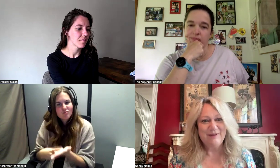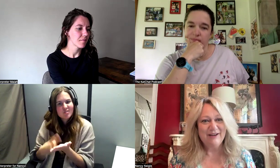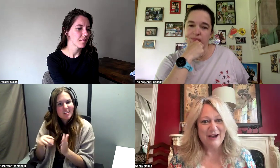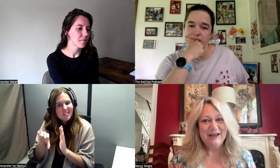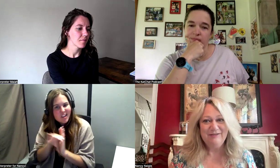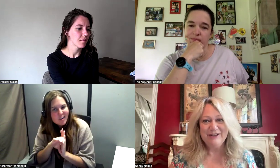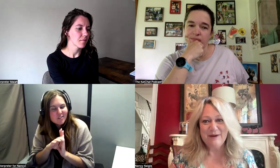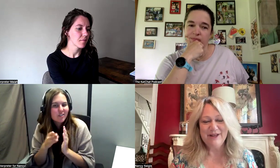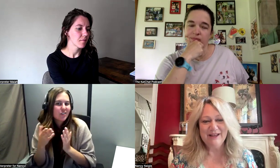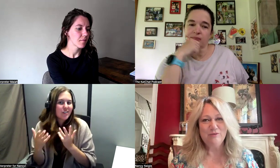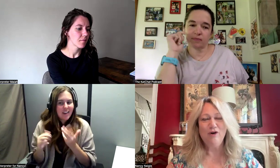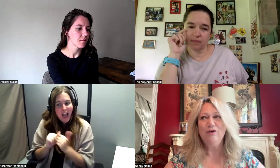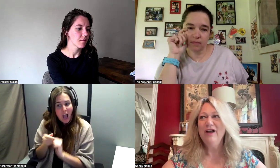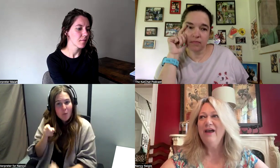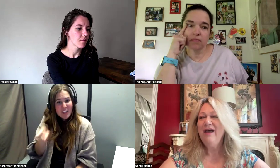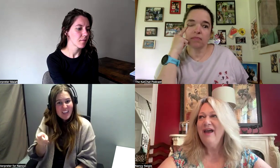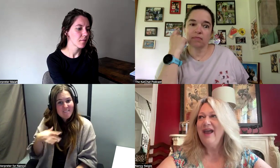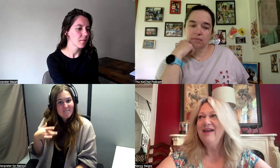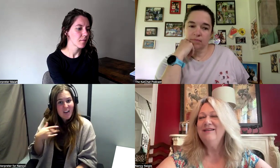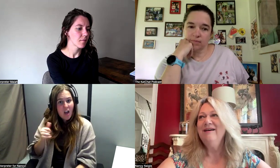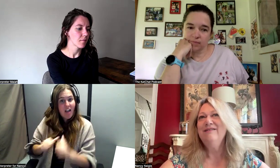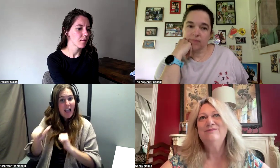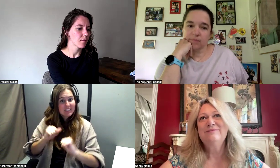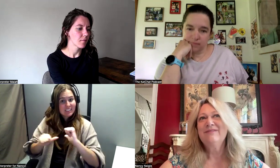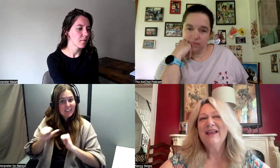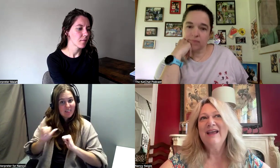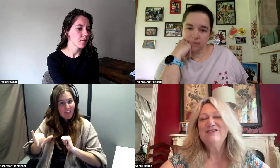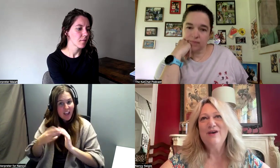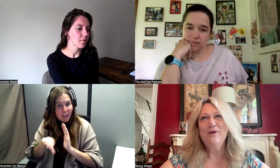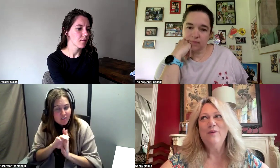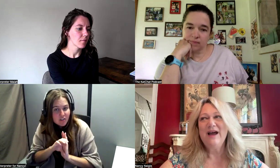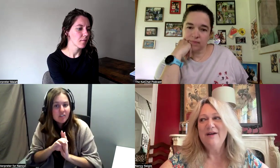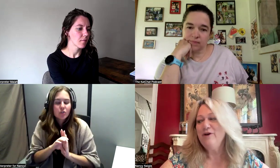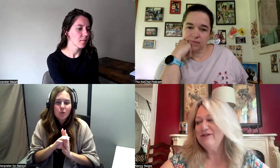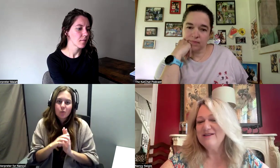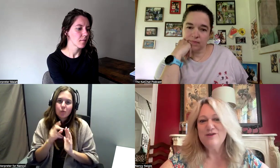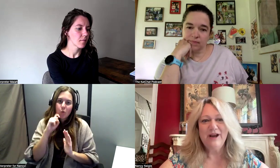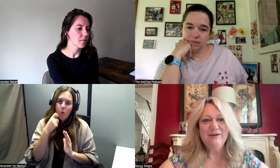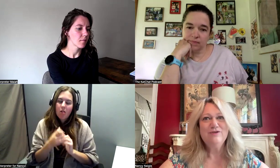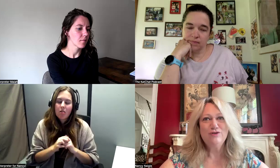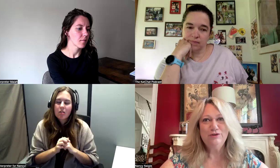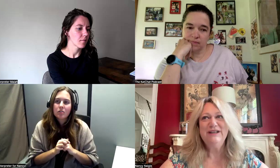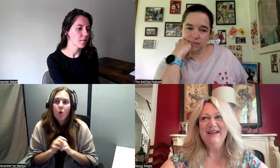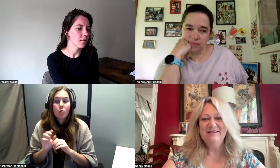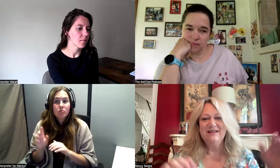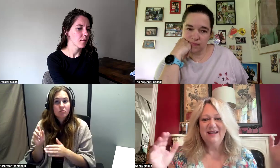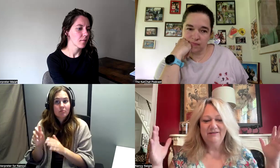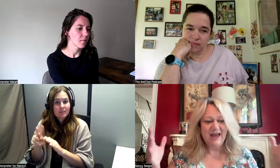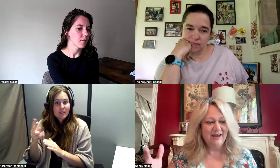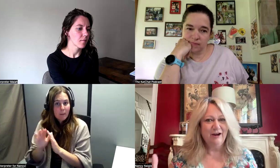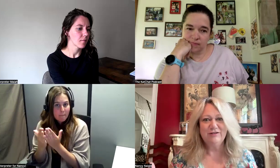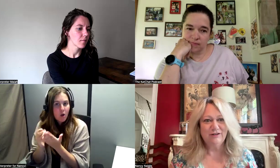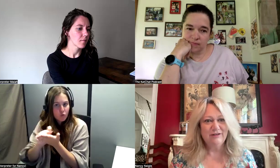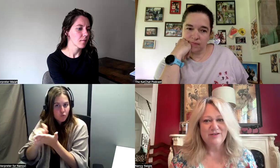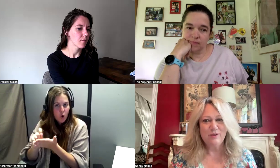talk about, how he felt about playing the role. And so when I wrote that story, it was truly to give